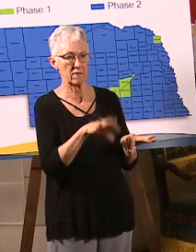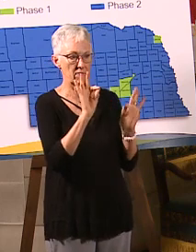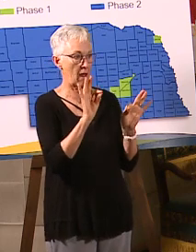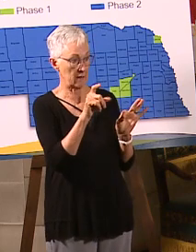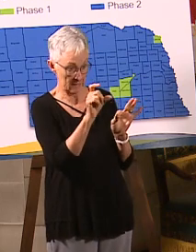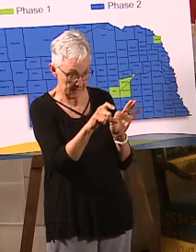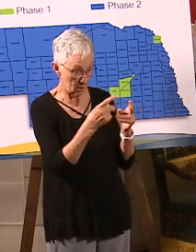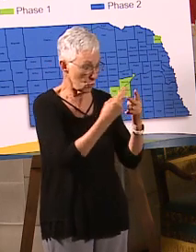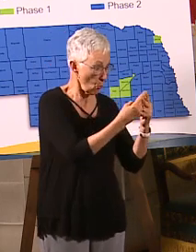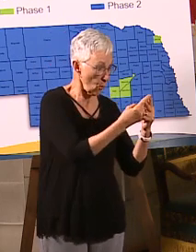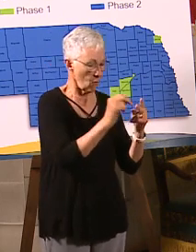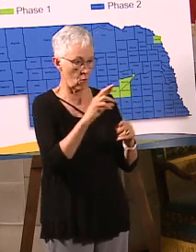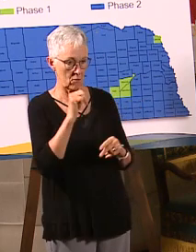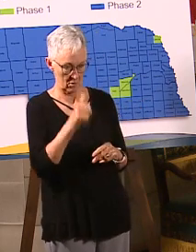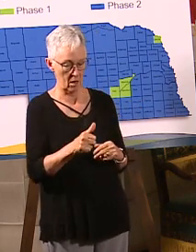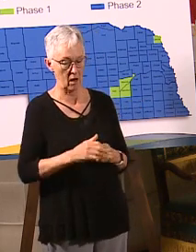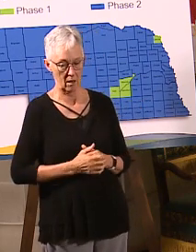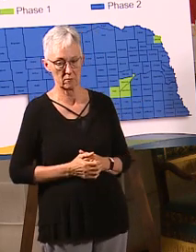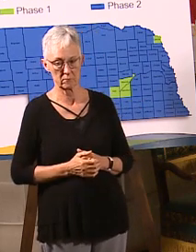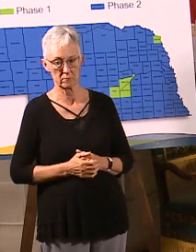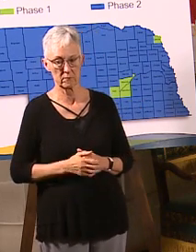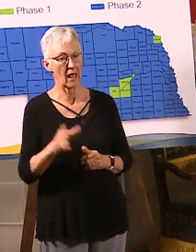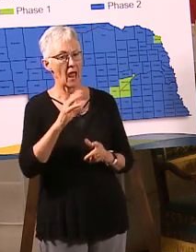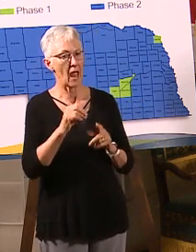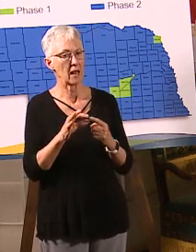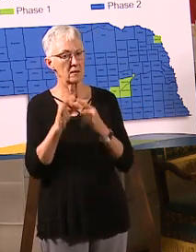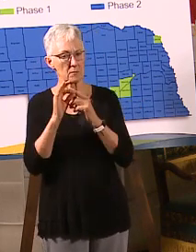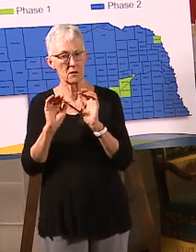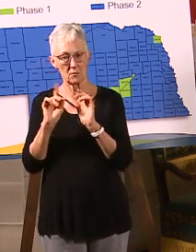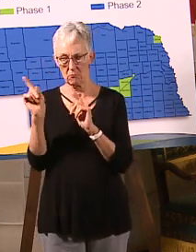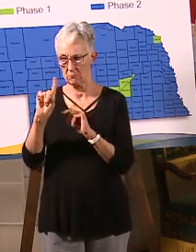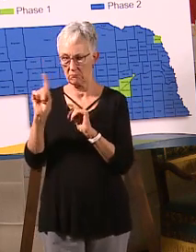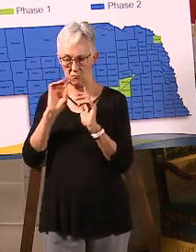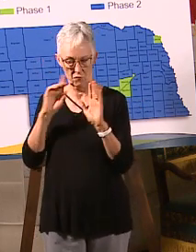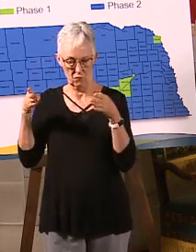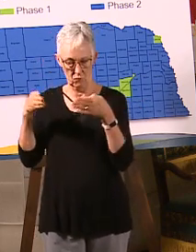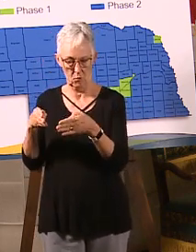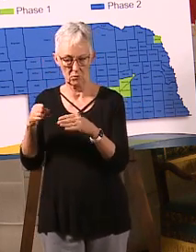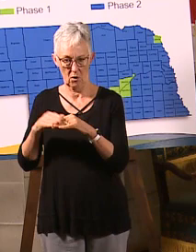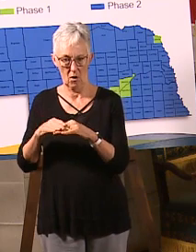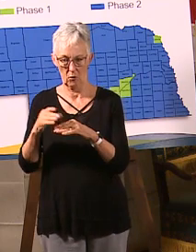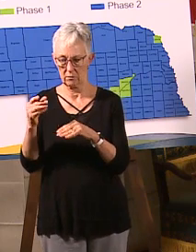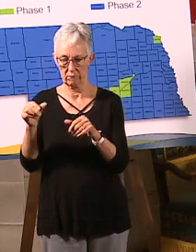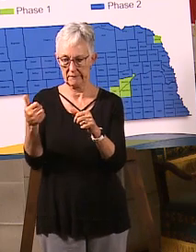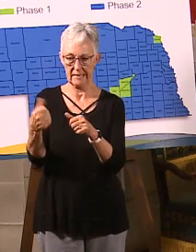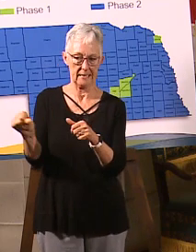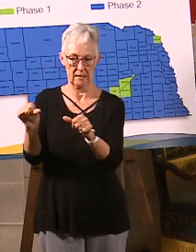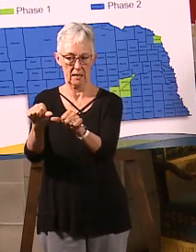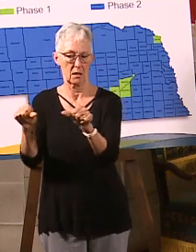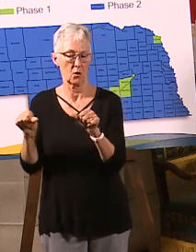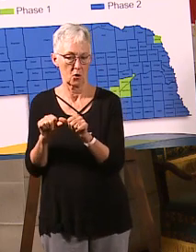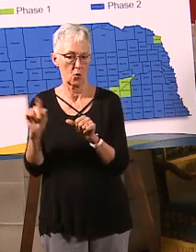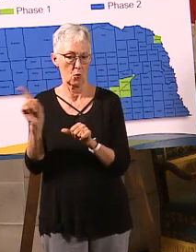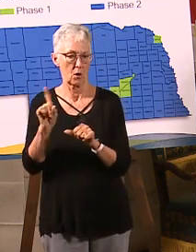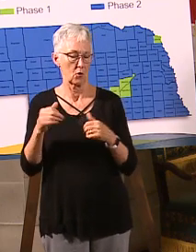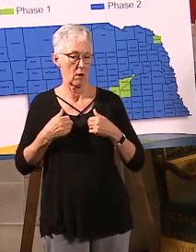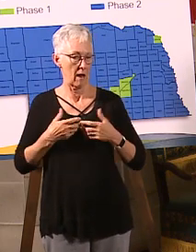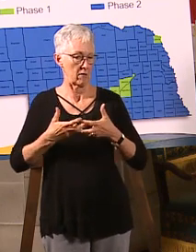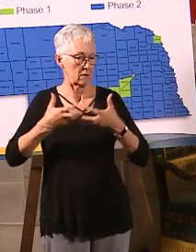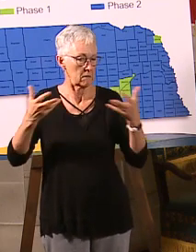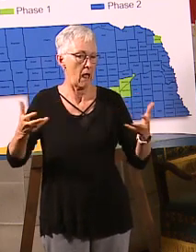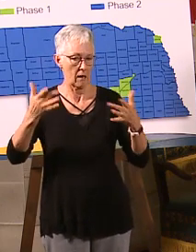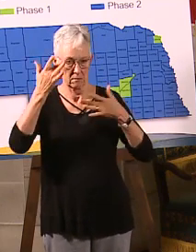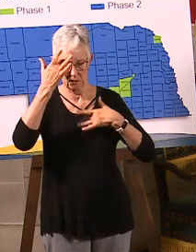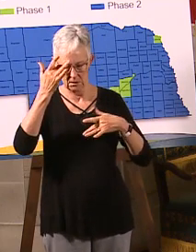Nebraska. So a lot of opportunities, and there's a lot of resources that are available. Now, there's been a lot of partners that have helped with that.